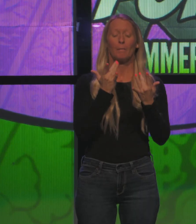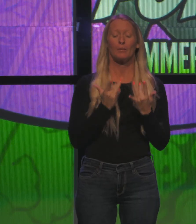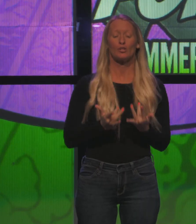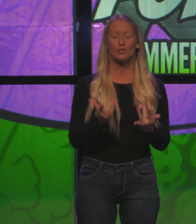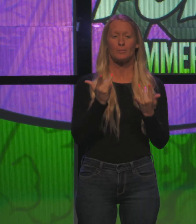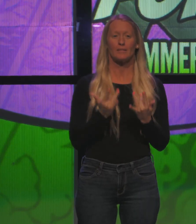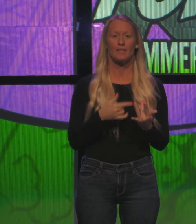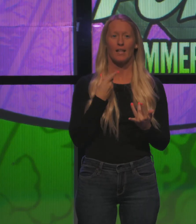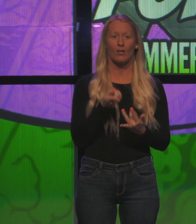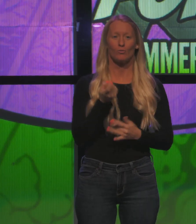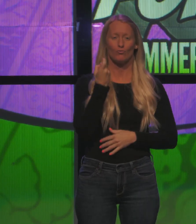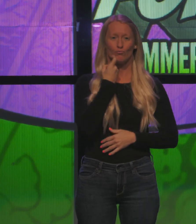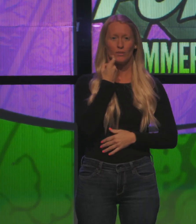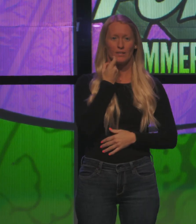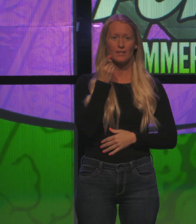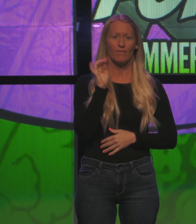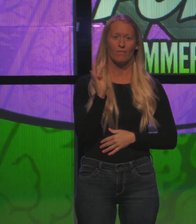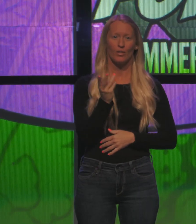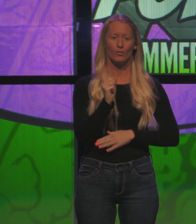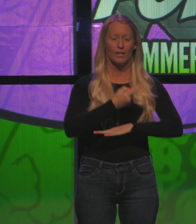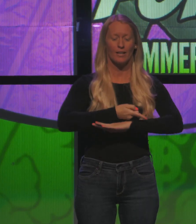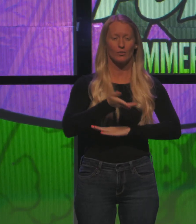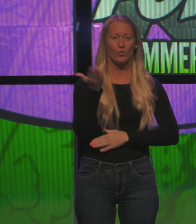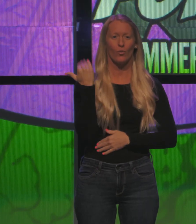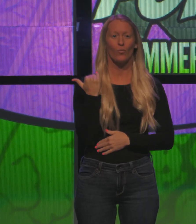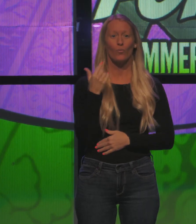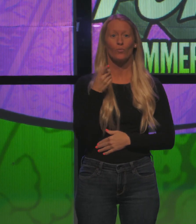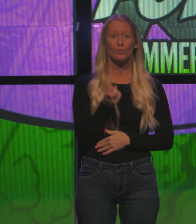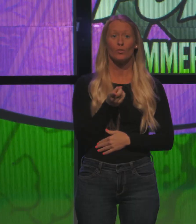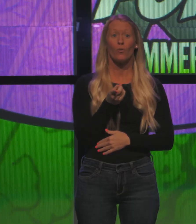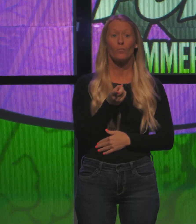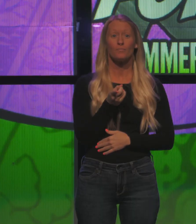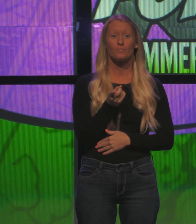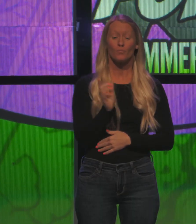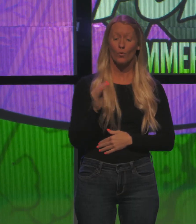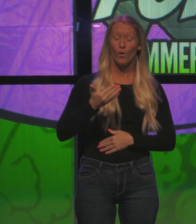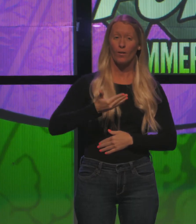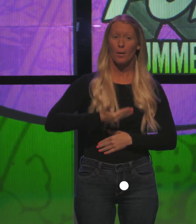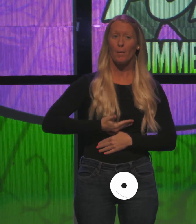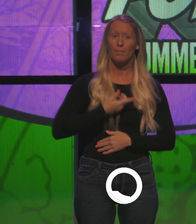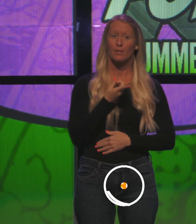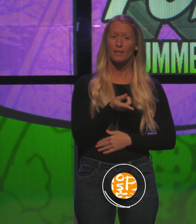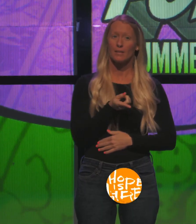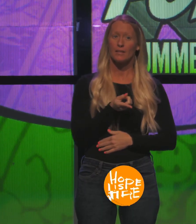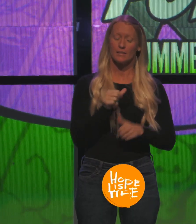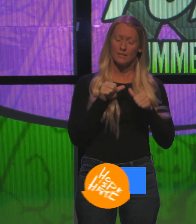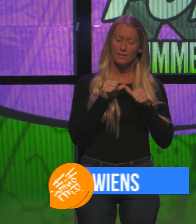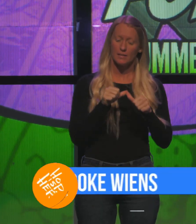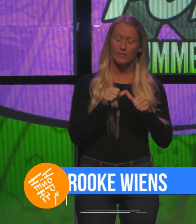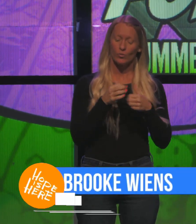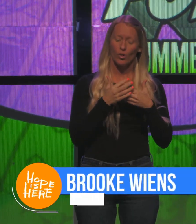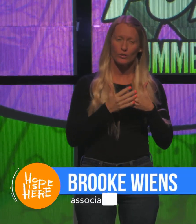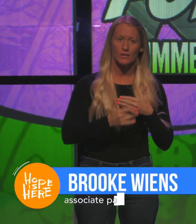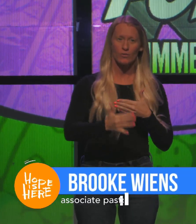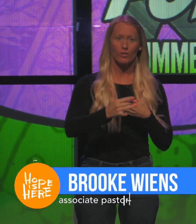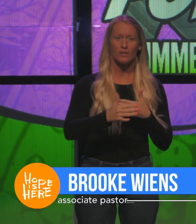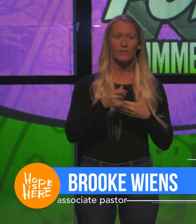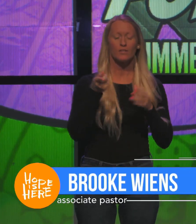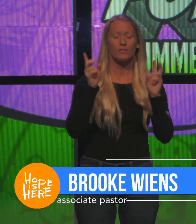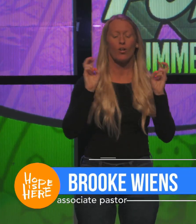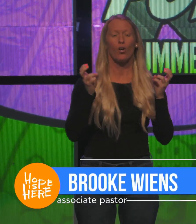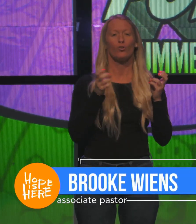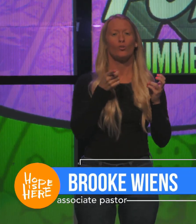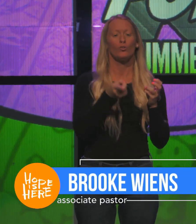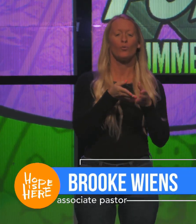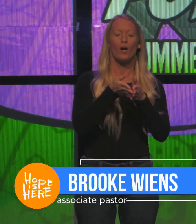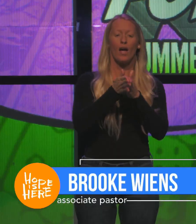But happy that you're here today. We're going to be continuing our series, You Asked For It. And this series is